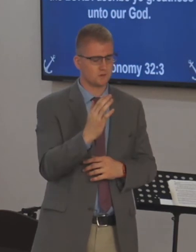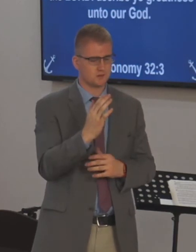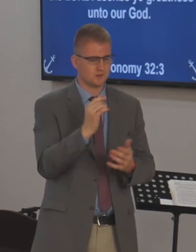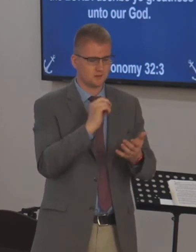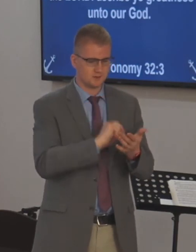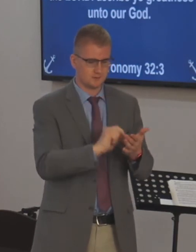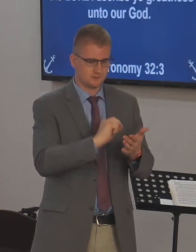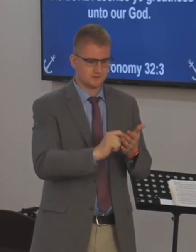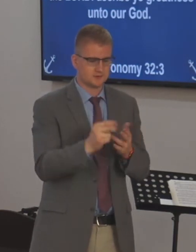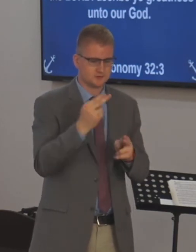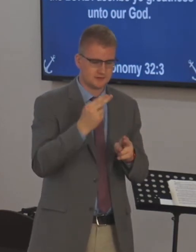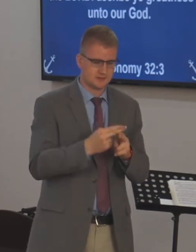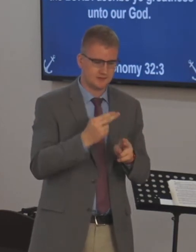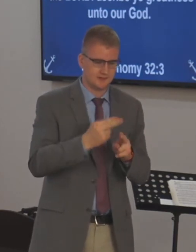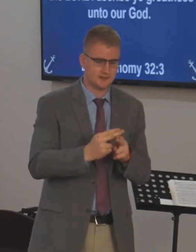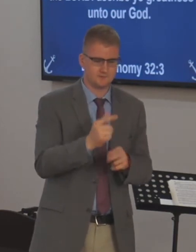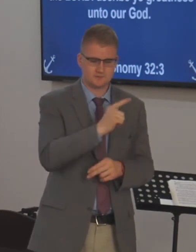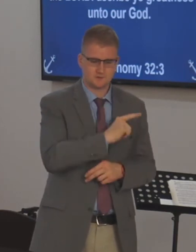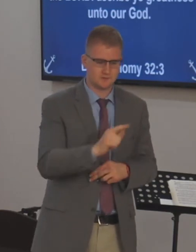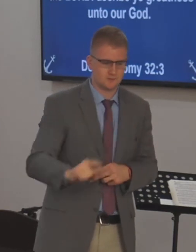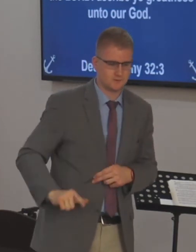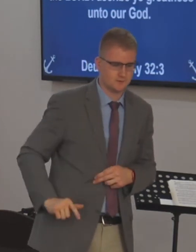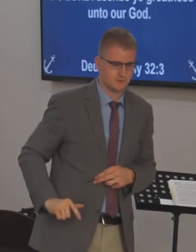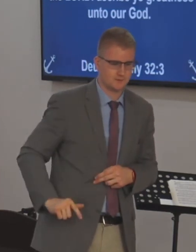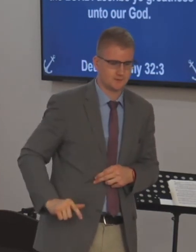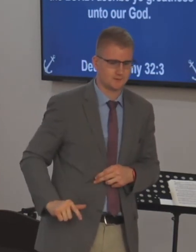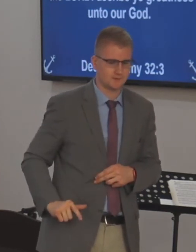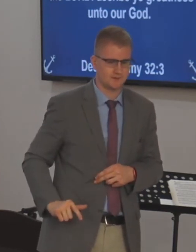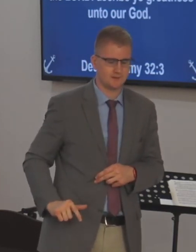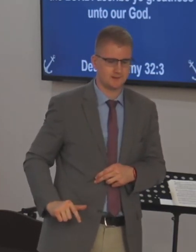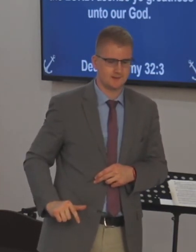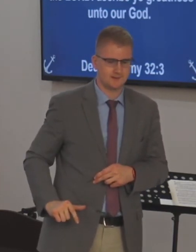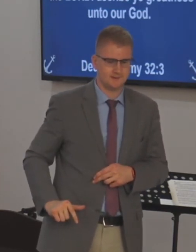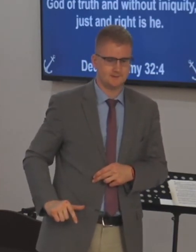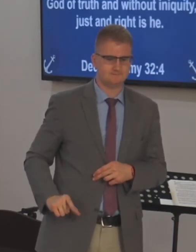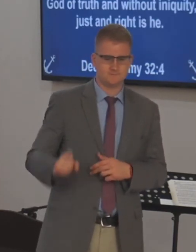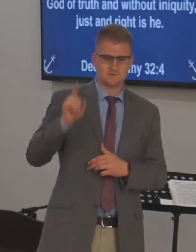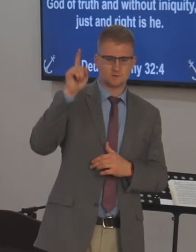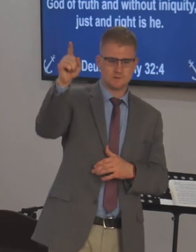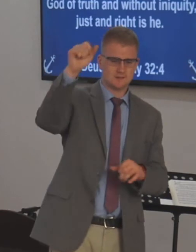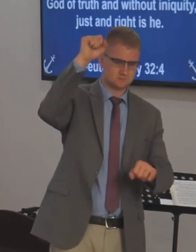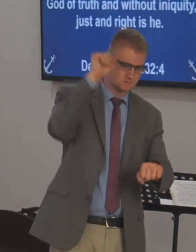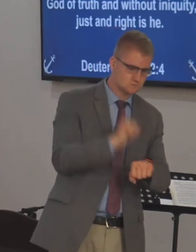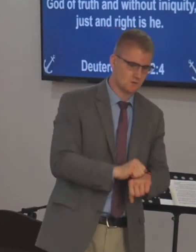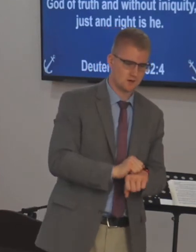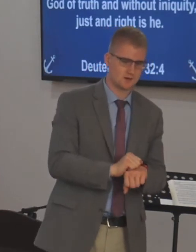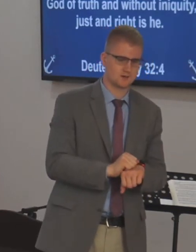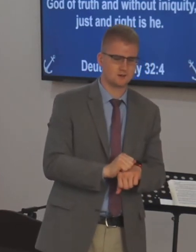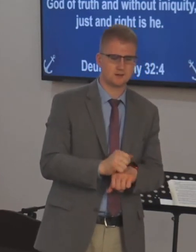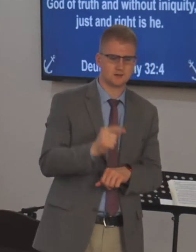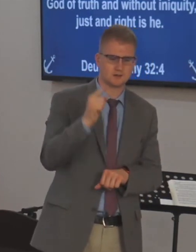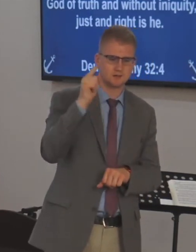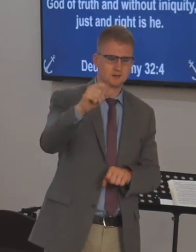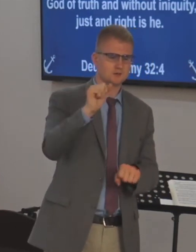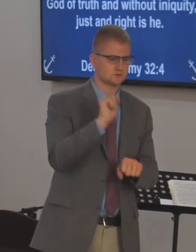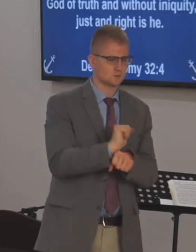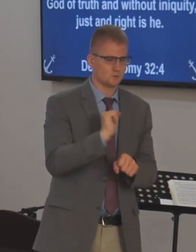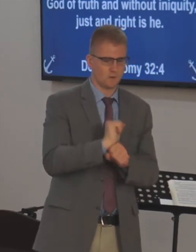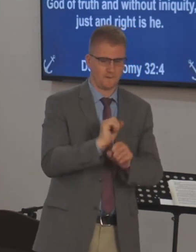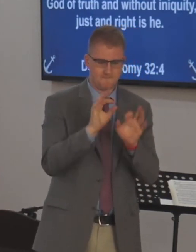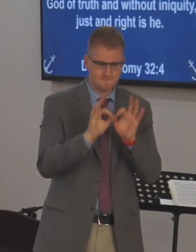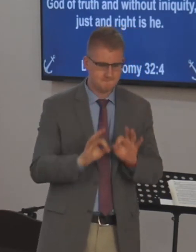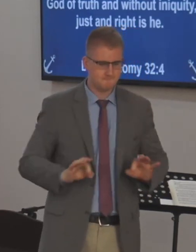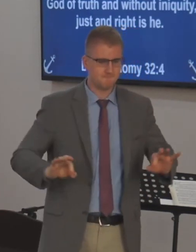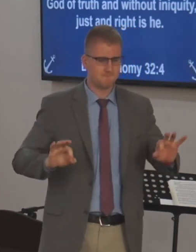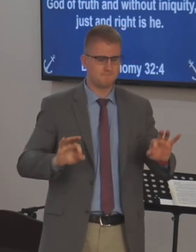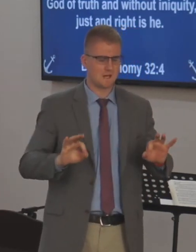I will publish the name of the Lord, ascribe greatness unto our God. He is the rock. His work is perfect, for